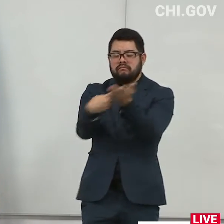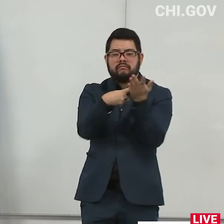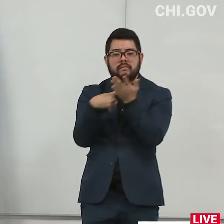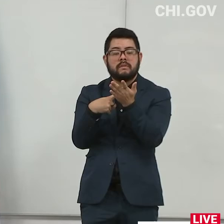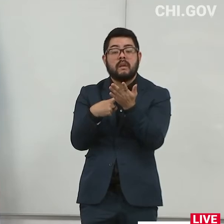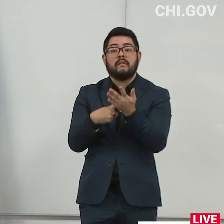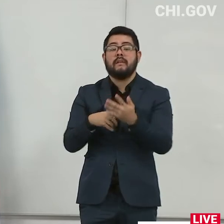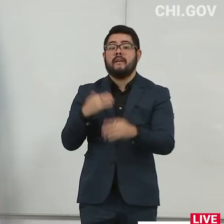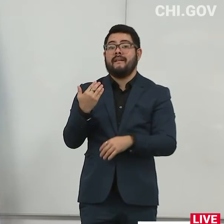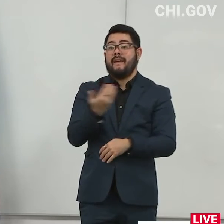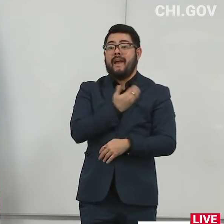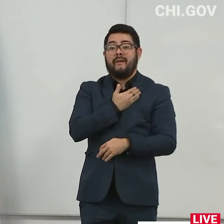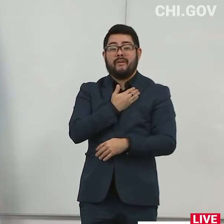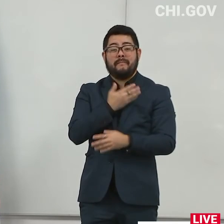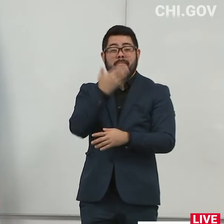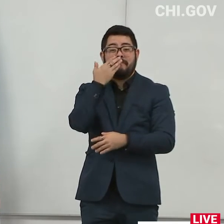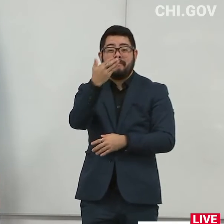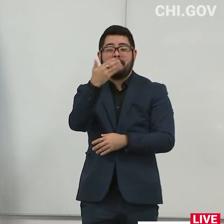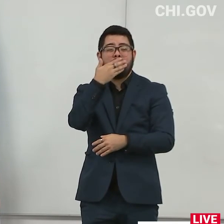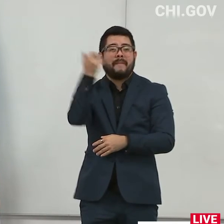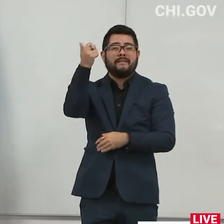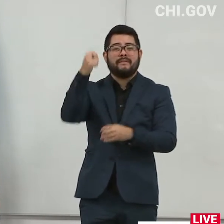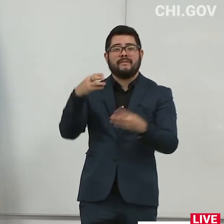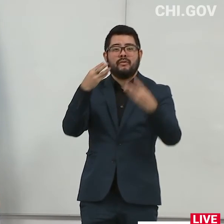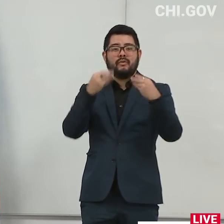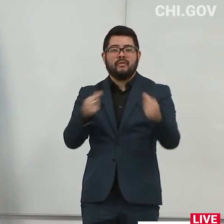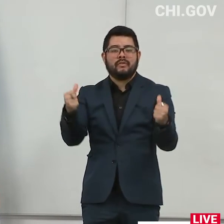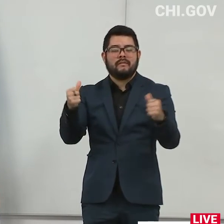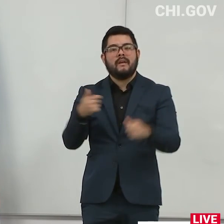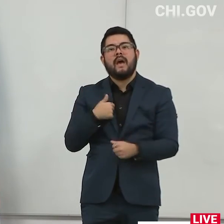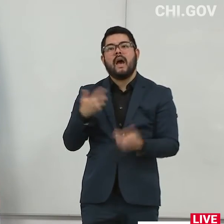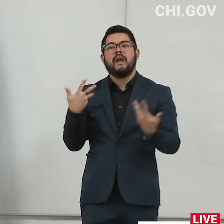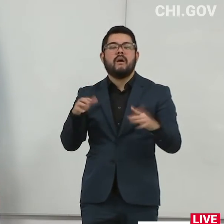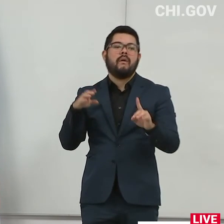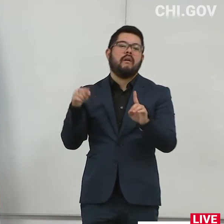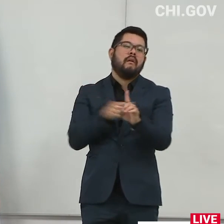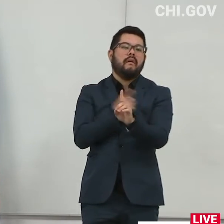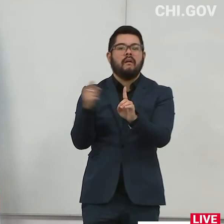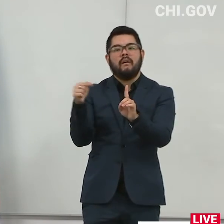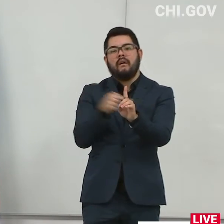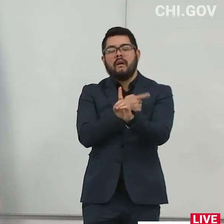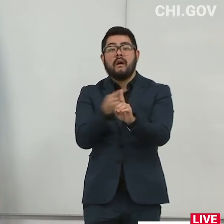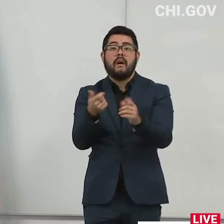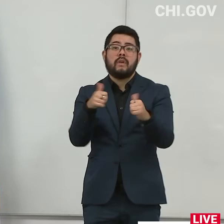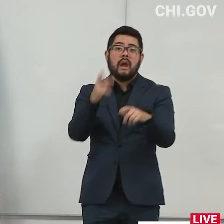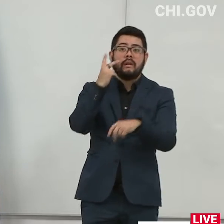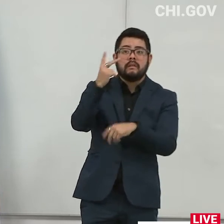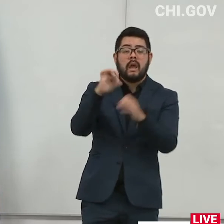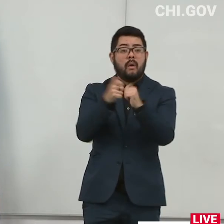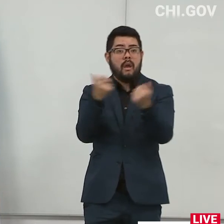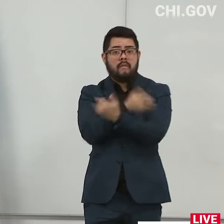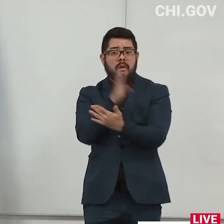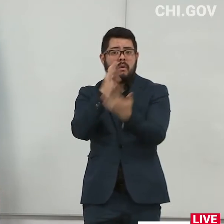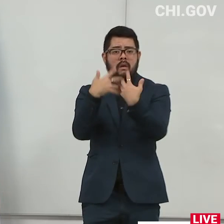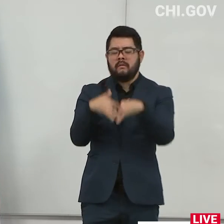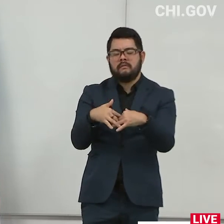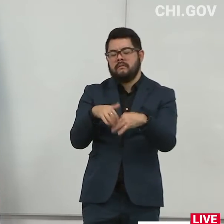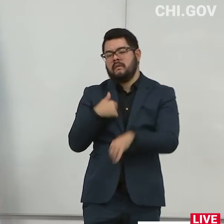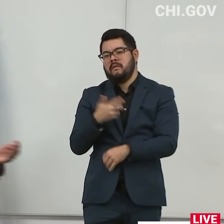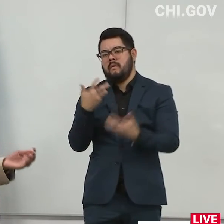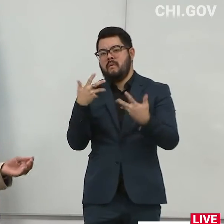what the specific solutions are. I'm not going to play a game of speculating about what that is until we